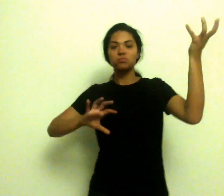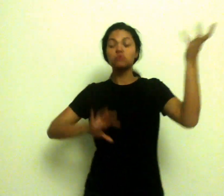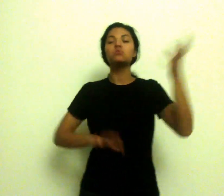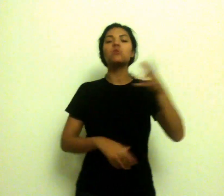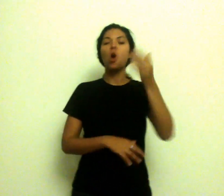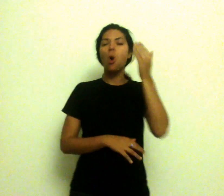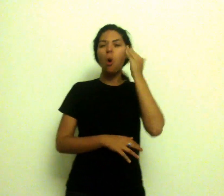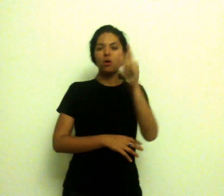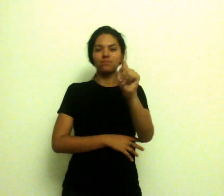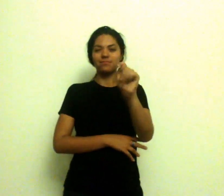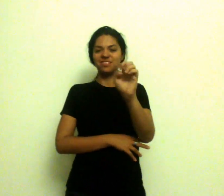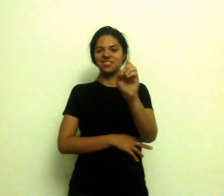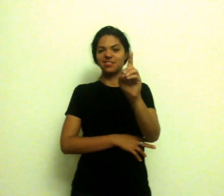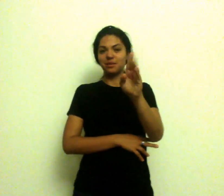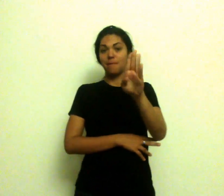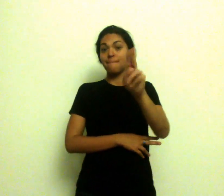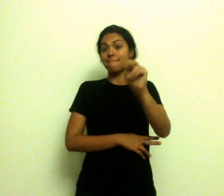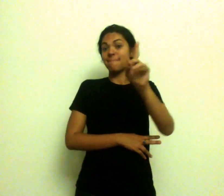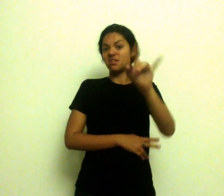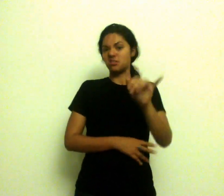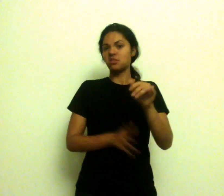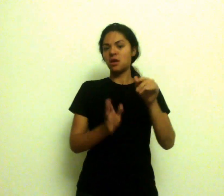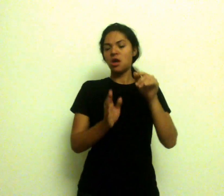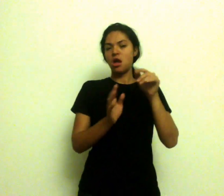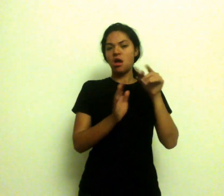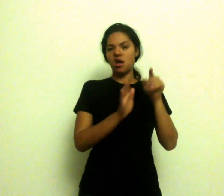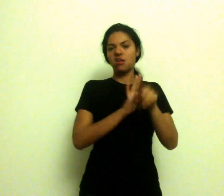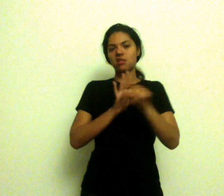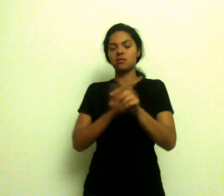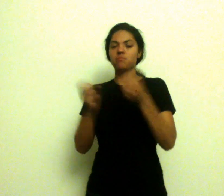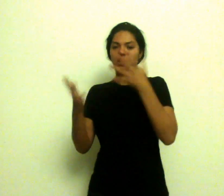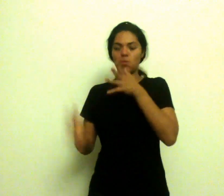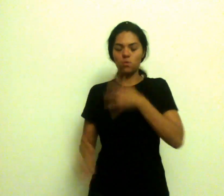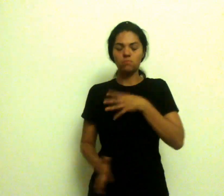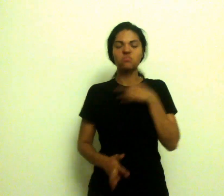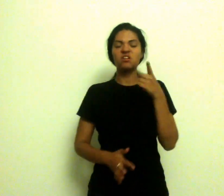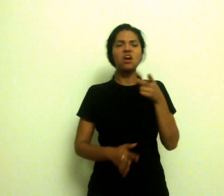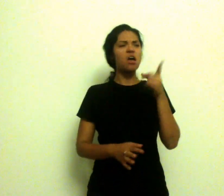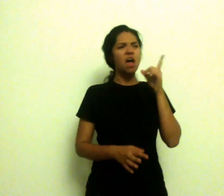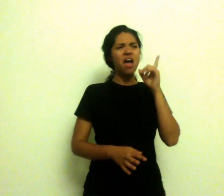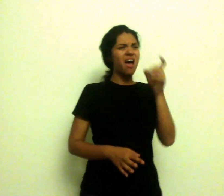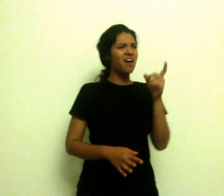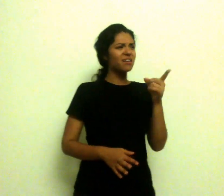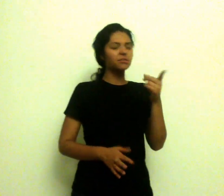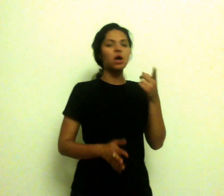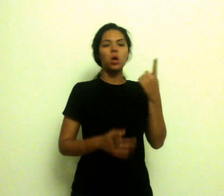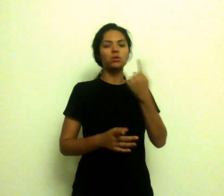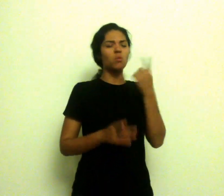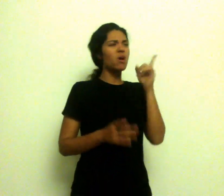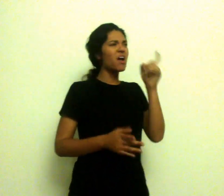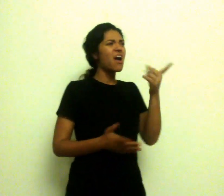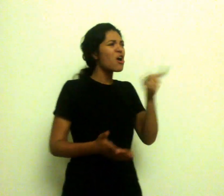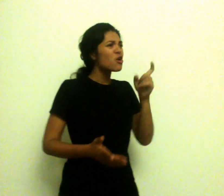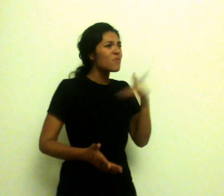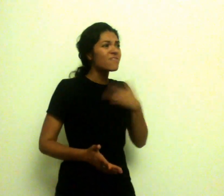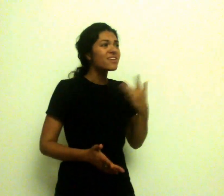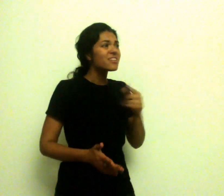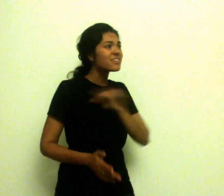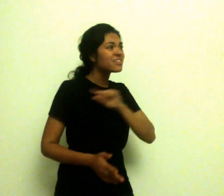not felt any guilt with the path that he had taken. Here's exactly what he says. I do not feel any guilt. In fact,